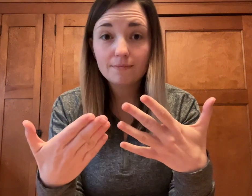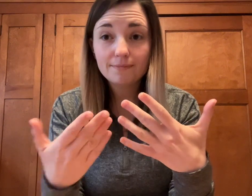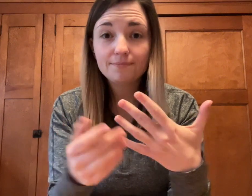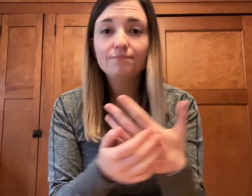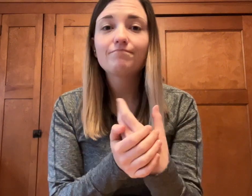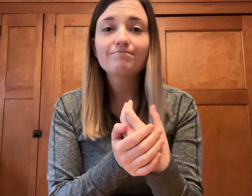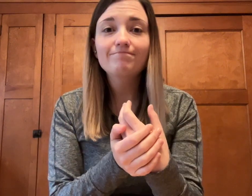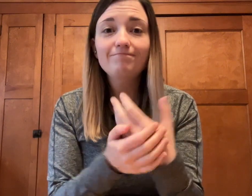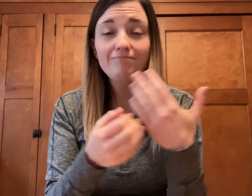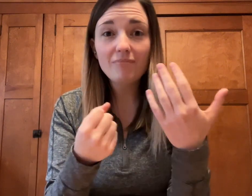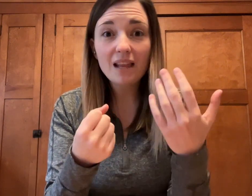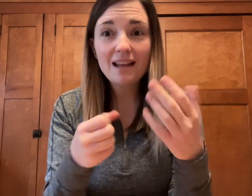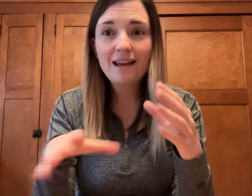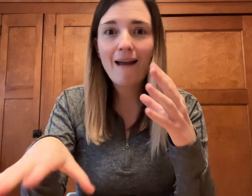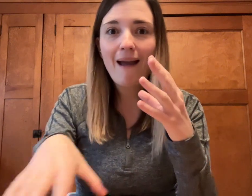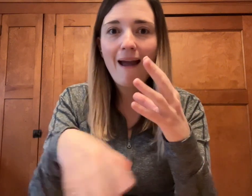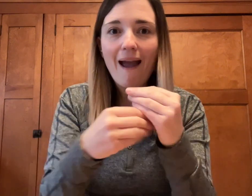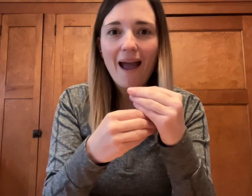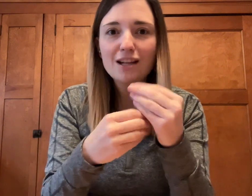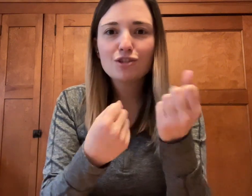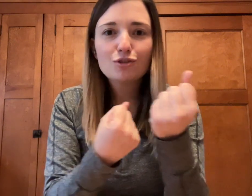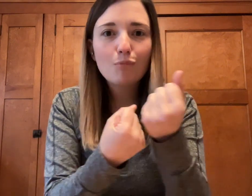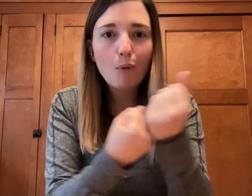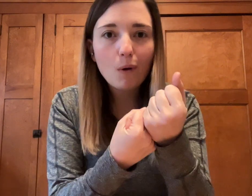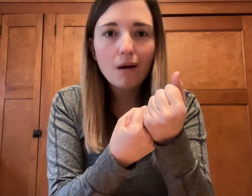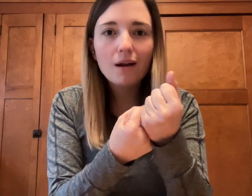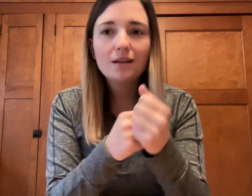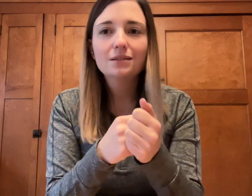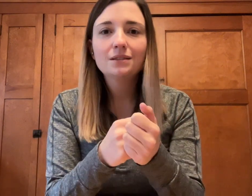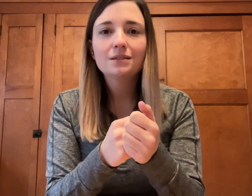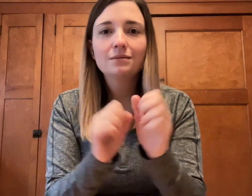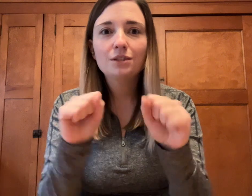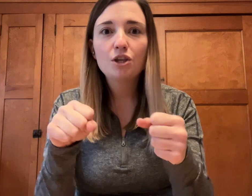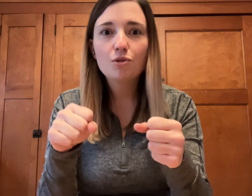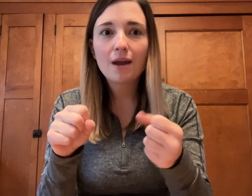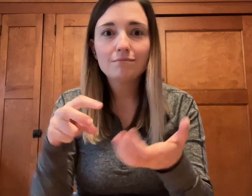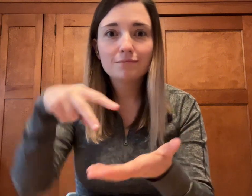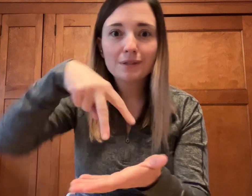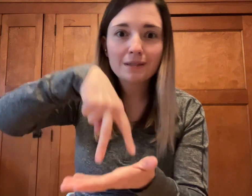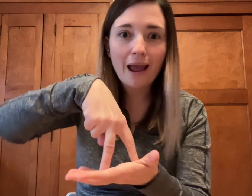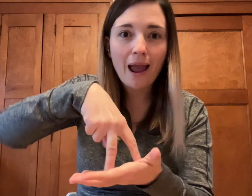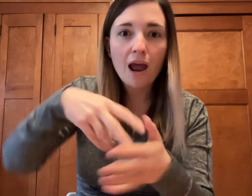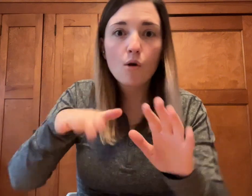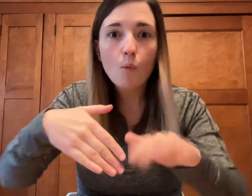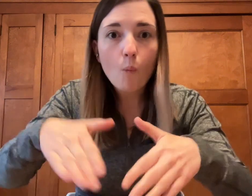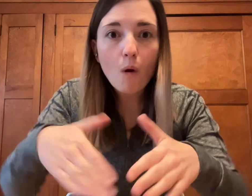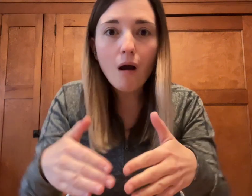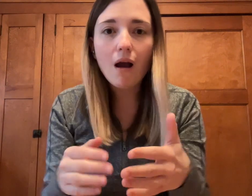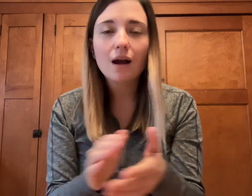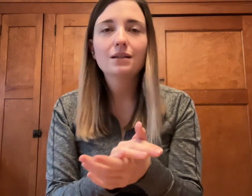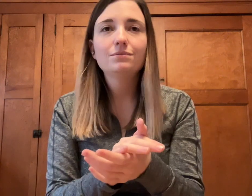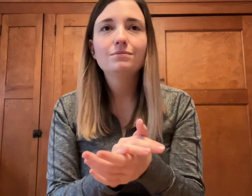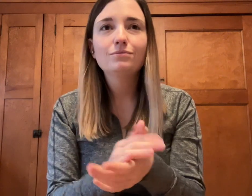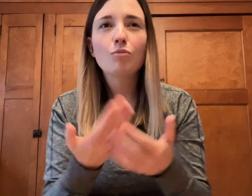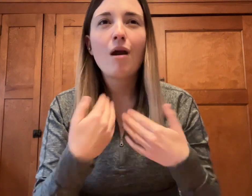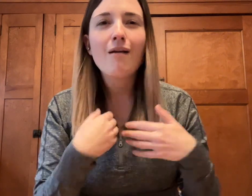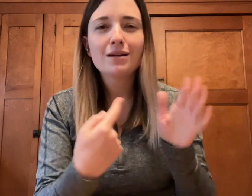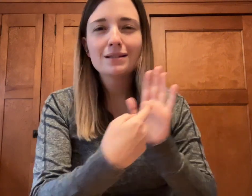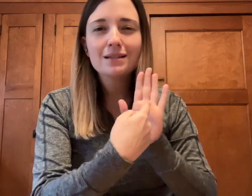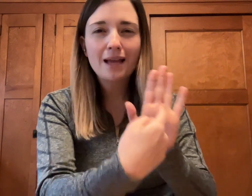And supports, it adds structure to the body. It supports. Remember the example we gave in class the other day. Those of you that have been camping before, right? We had the